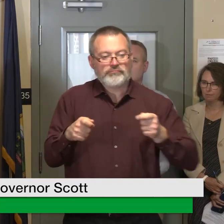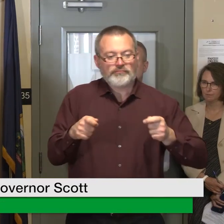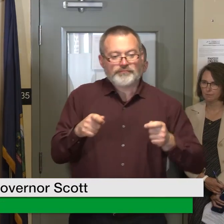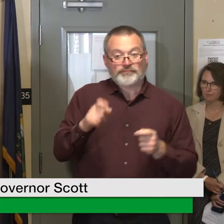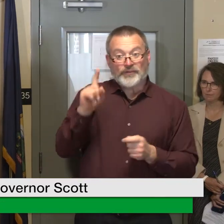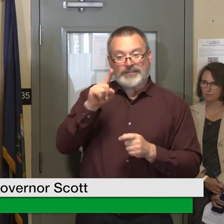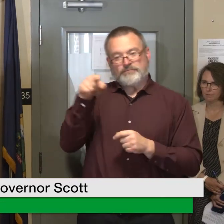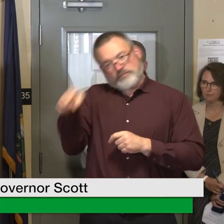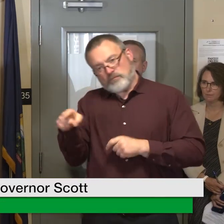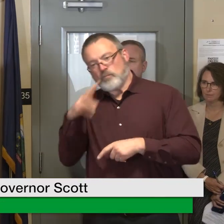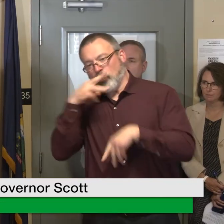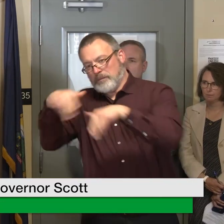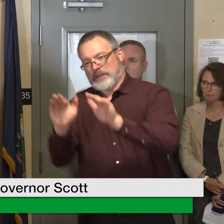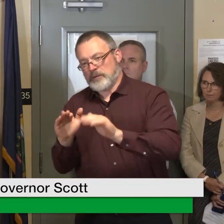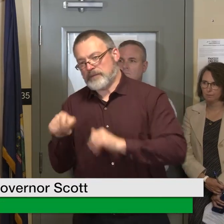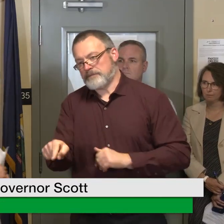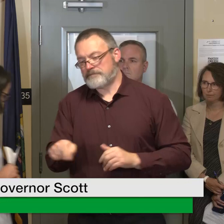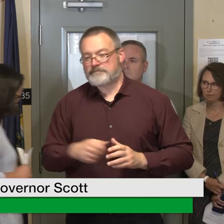moment.